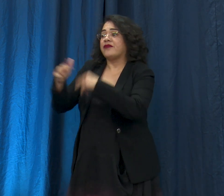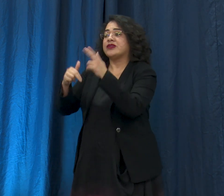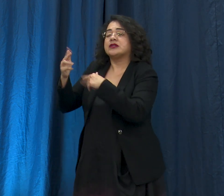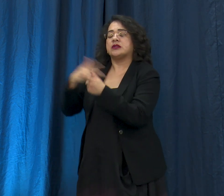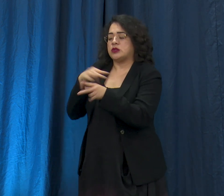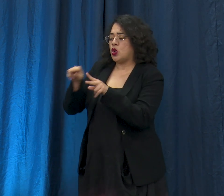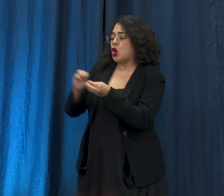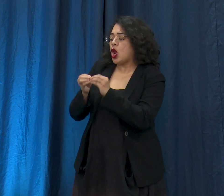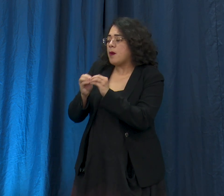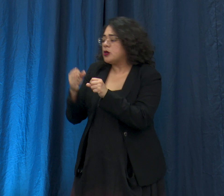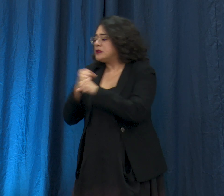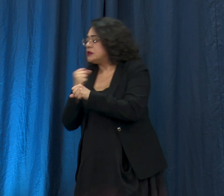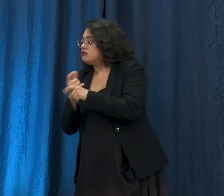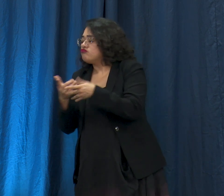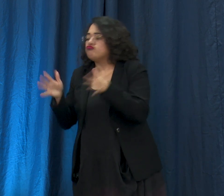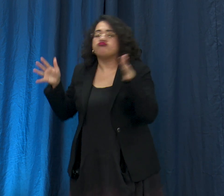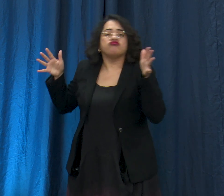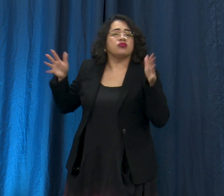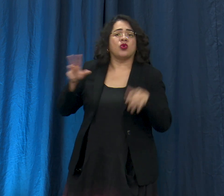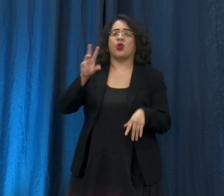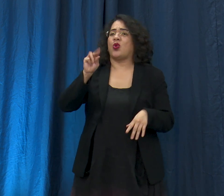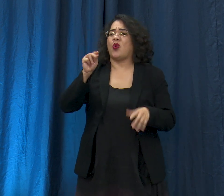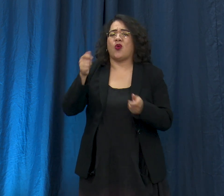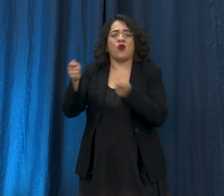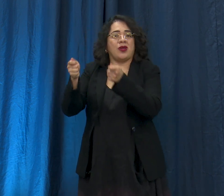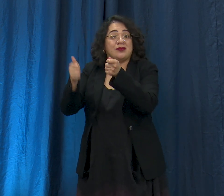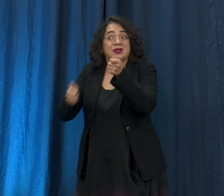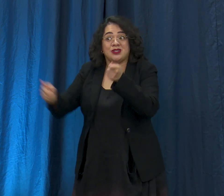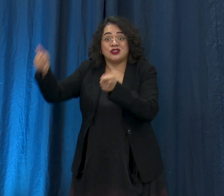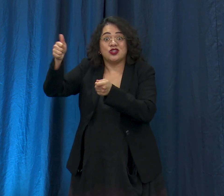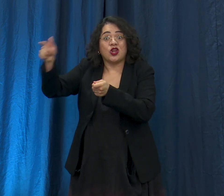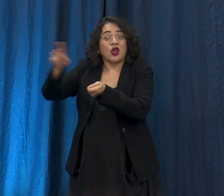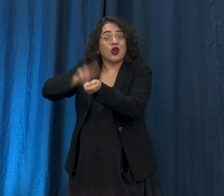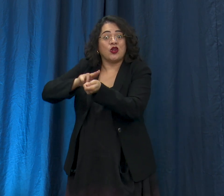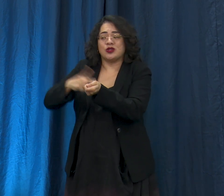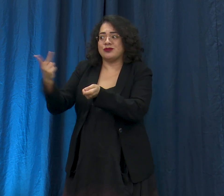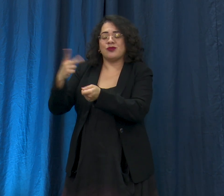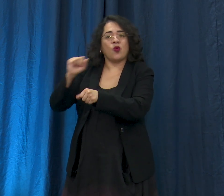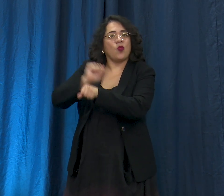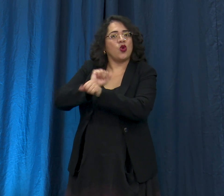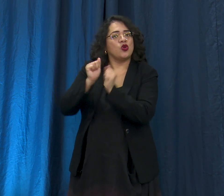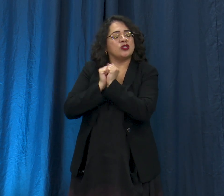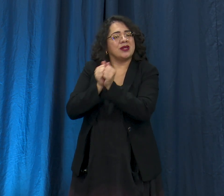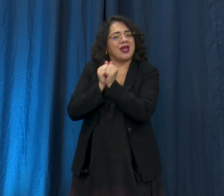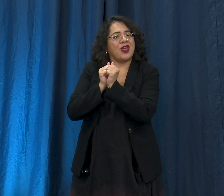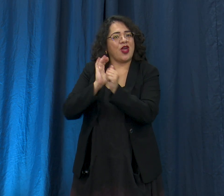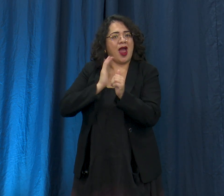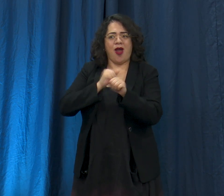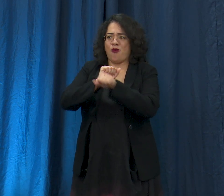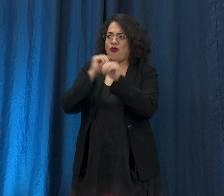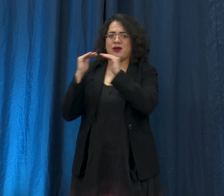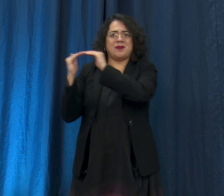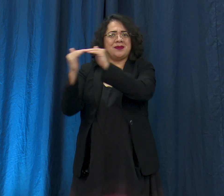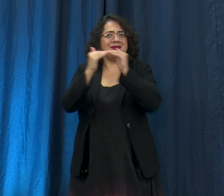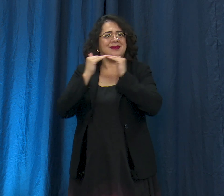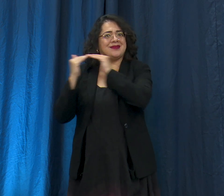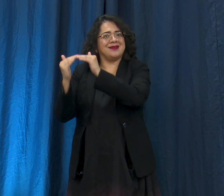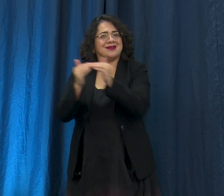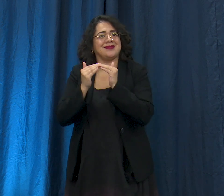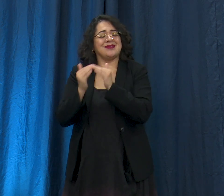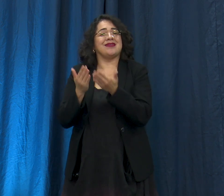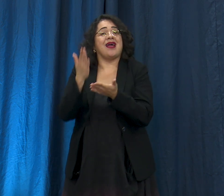or statistics to us. These administrators and nurses are our colleagues, and some of us even have loved ones in